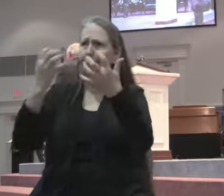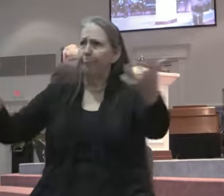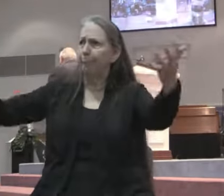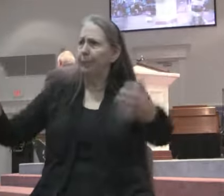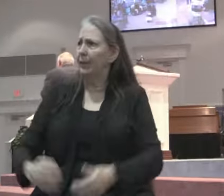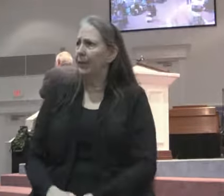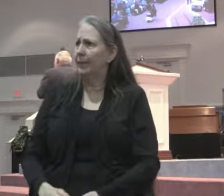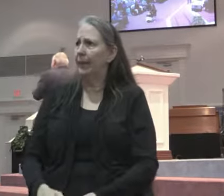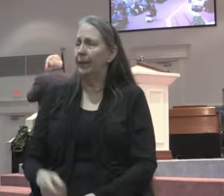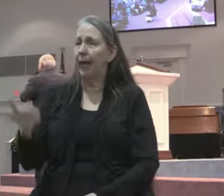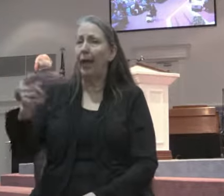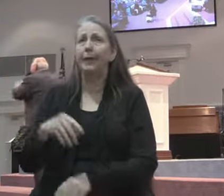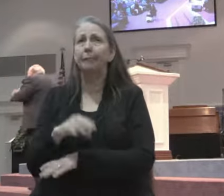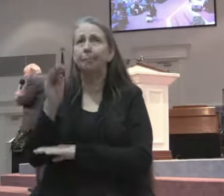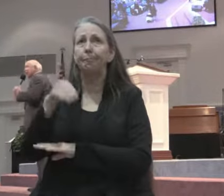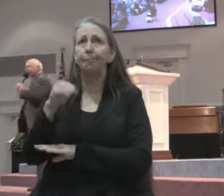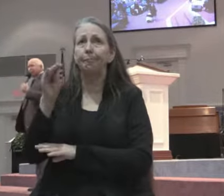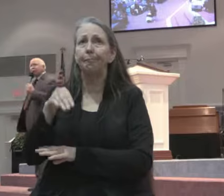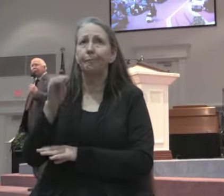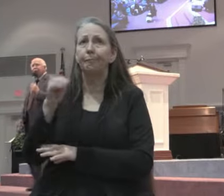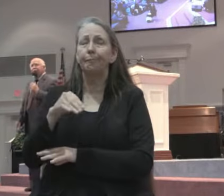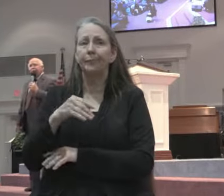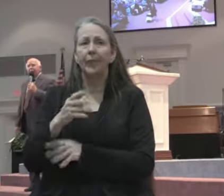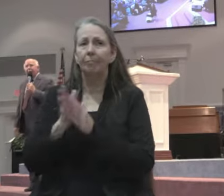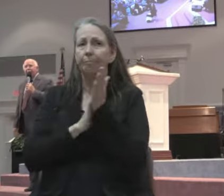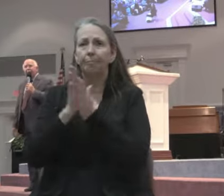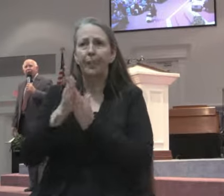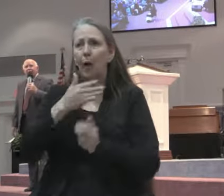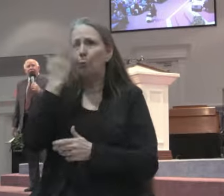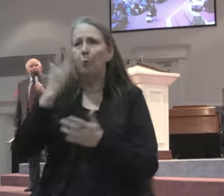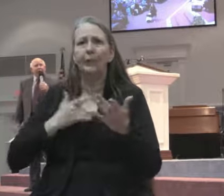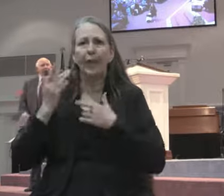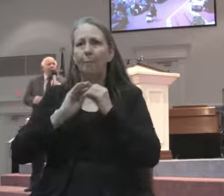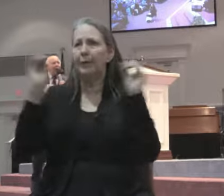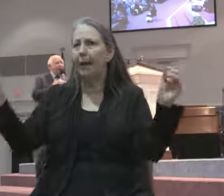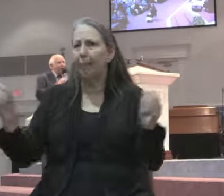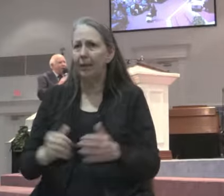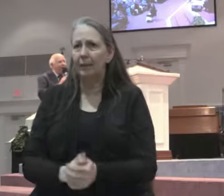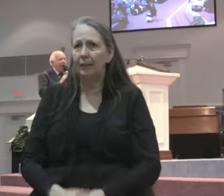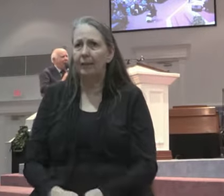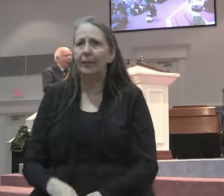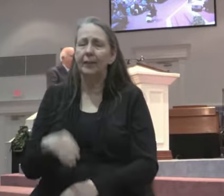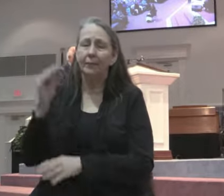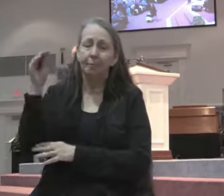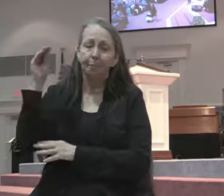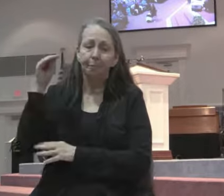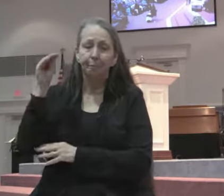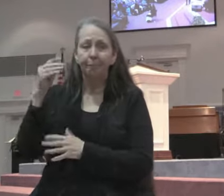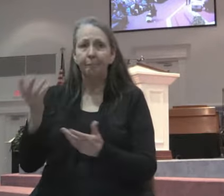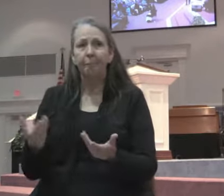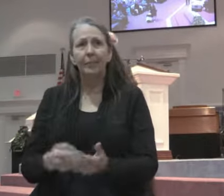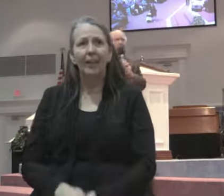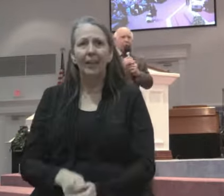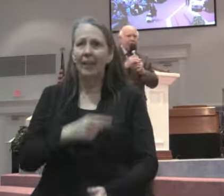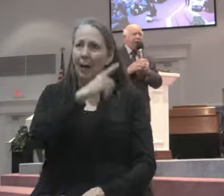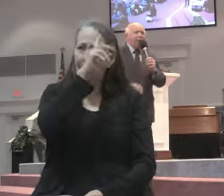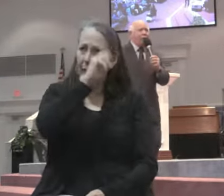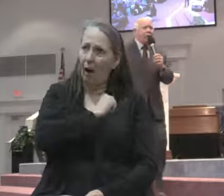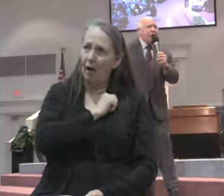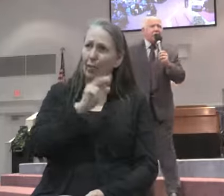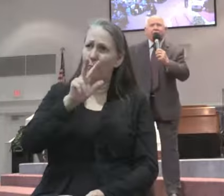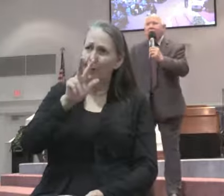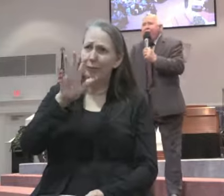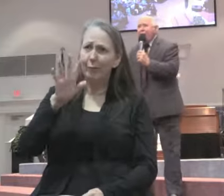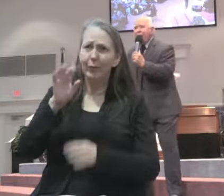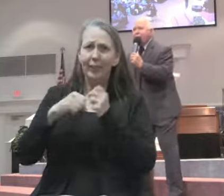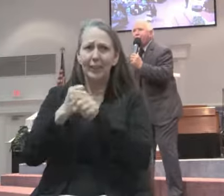multitude of people that was breathless. So you know what this man's been doing for 30 years,